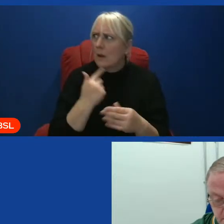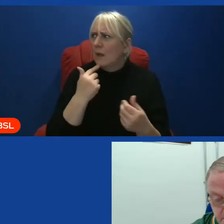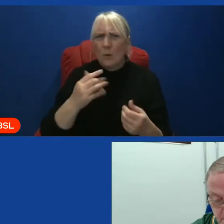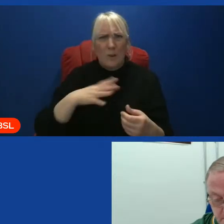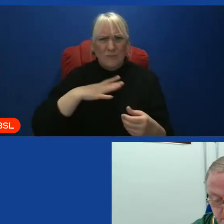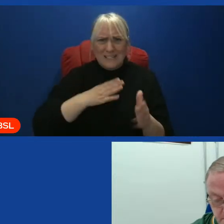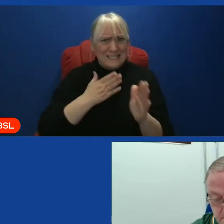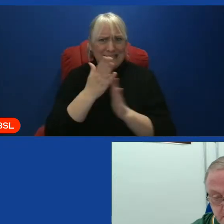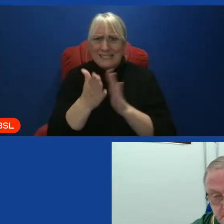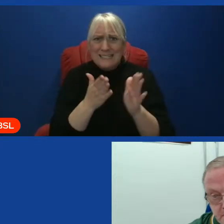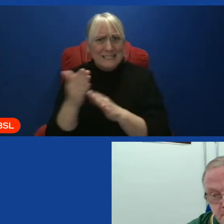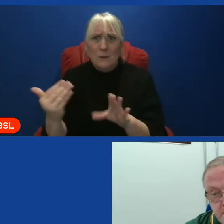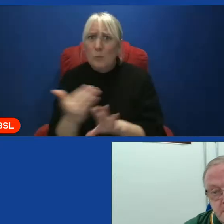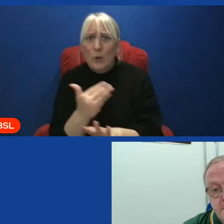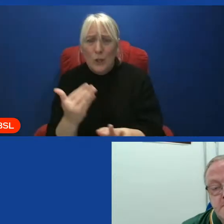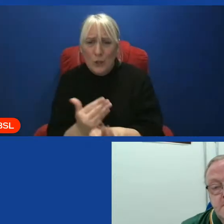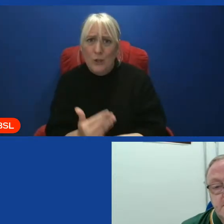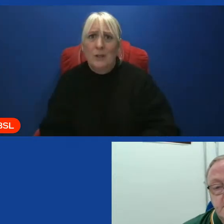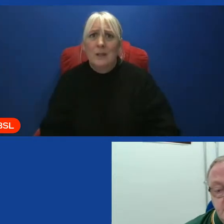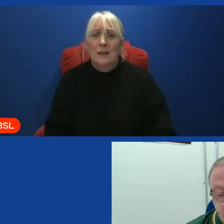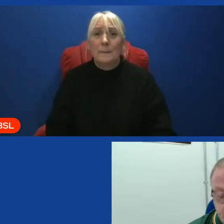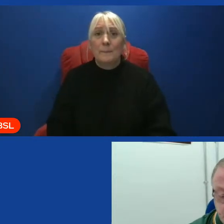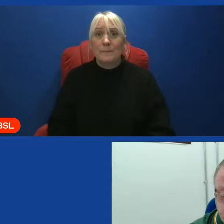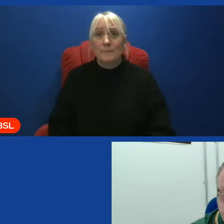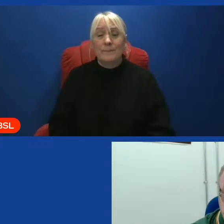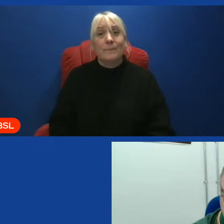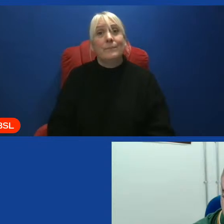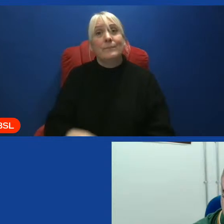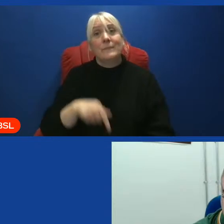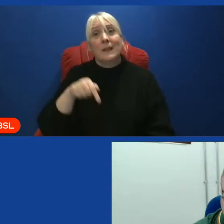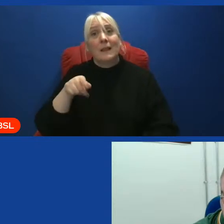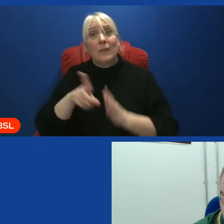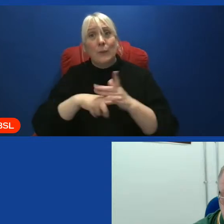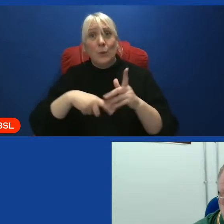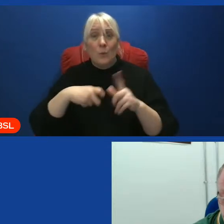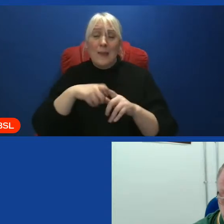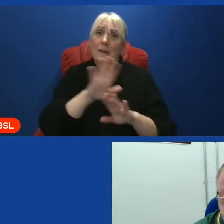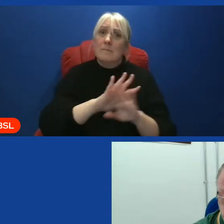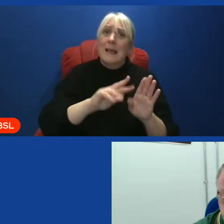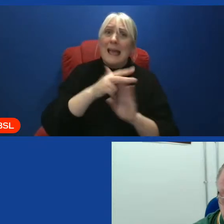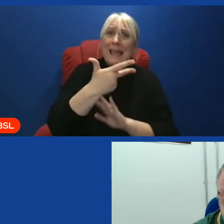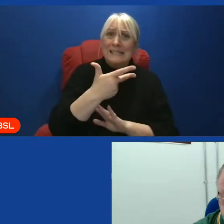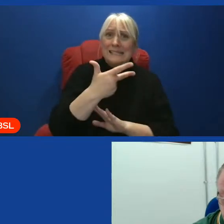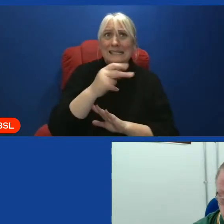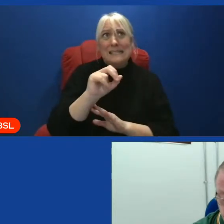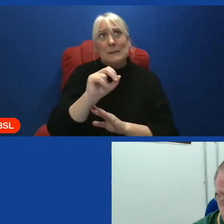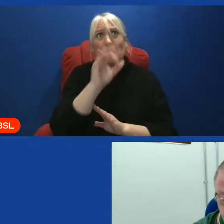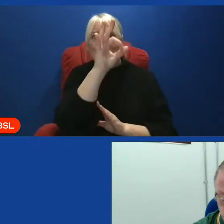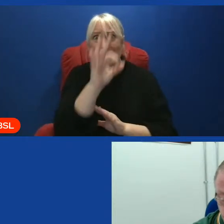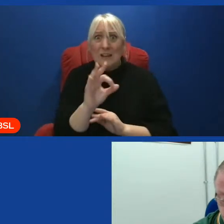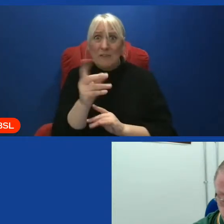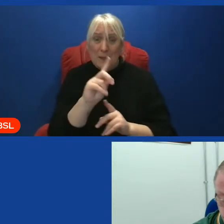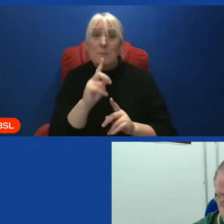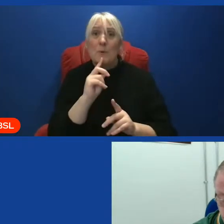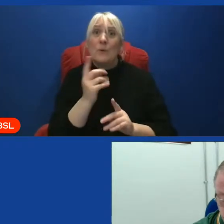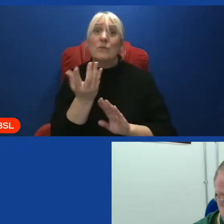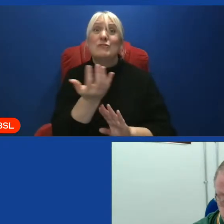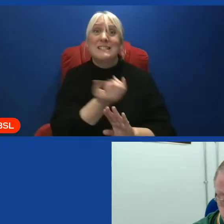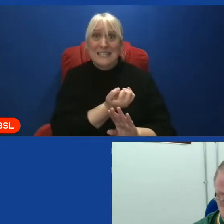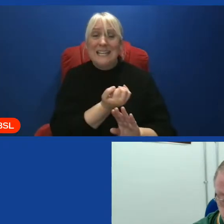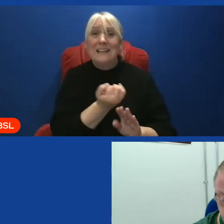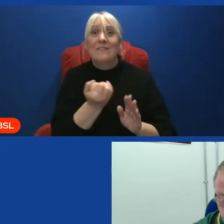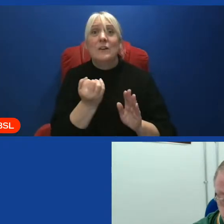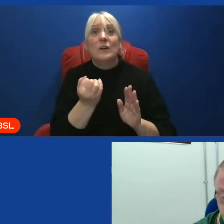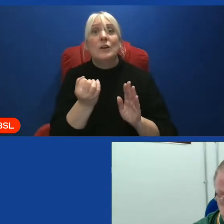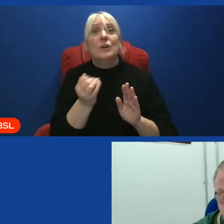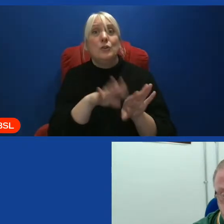because we have a situation in this country that I think it's something like 80% of people in receipt of universal credit are